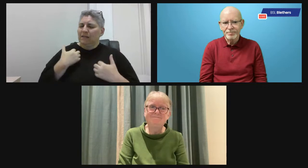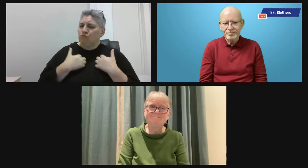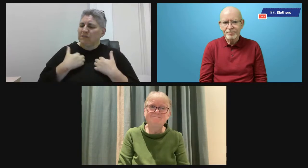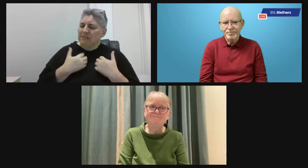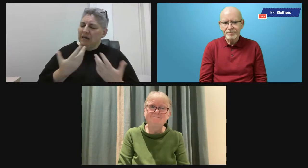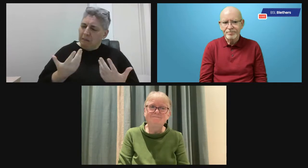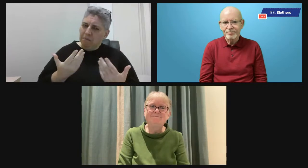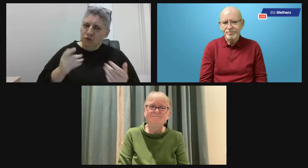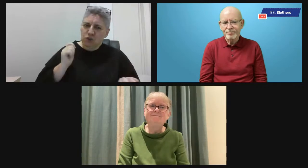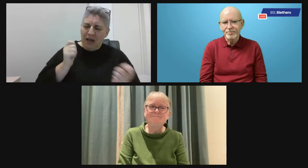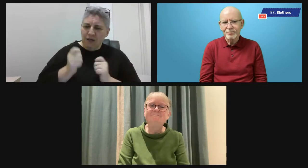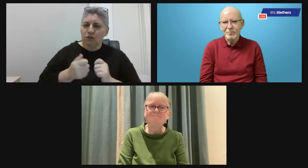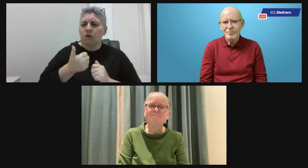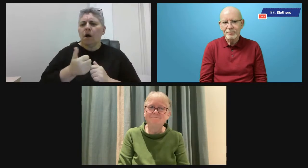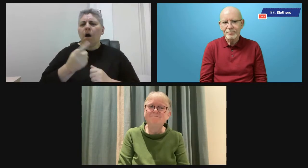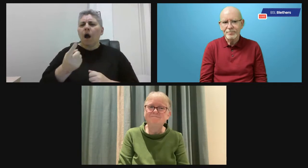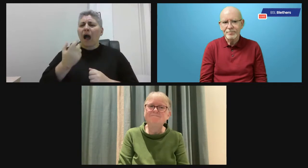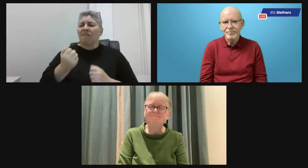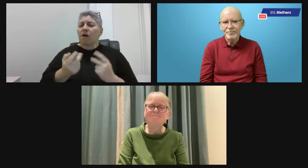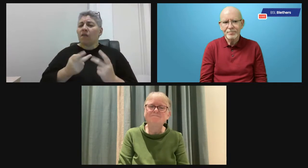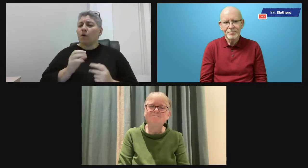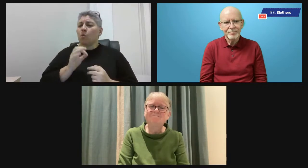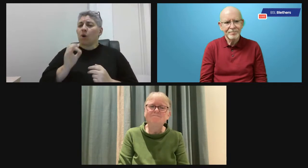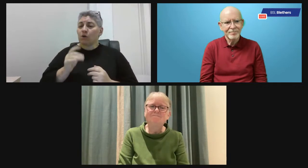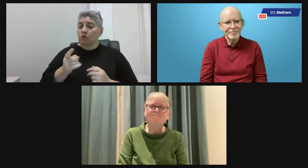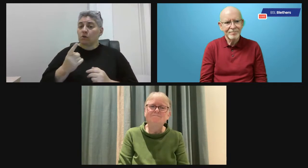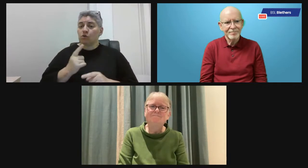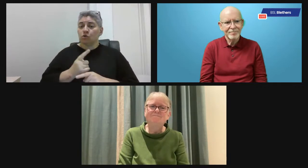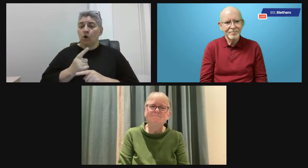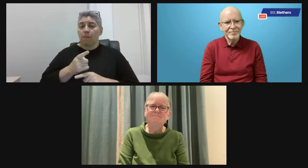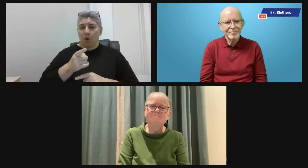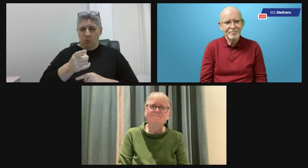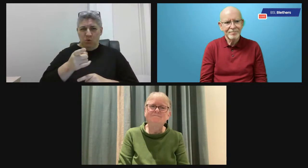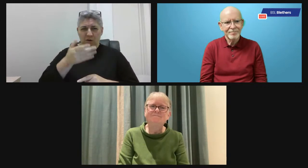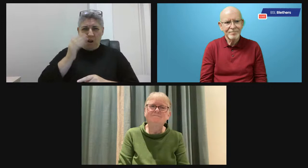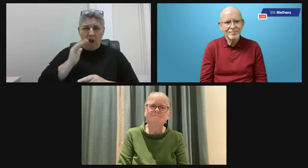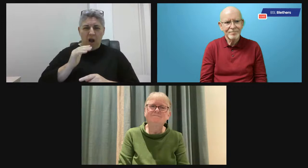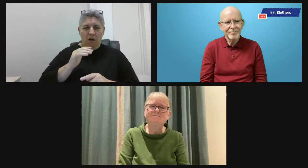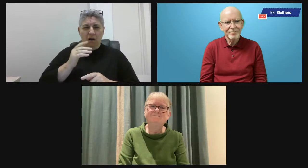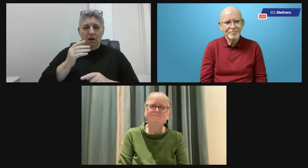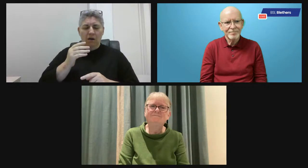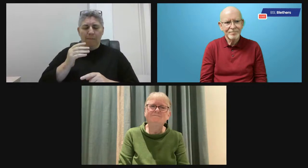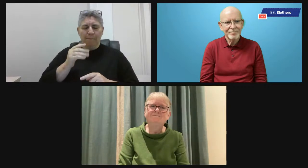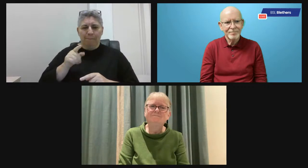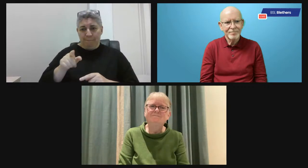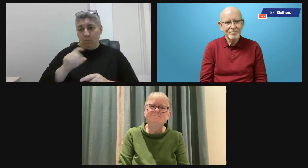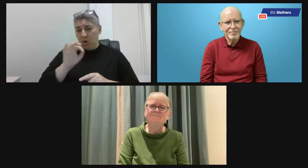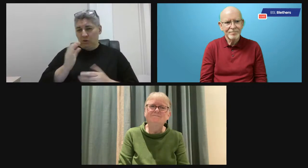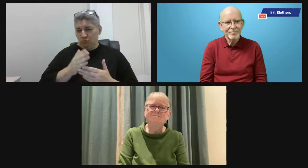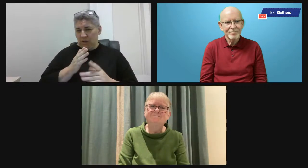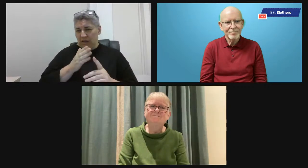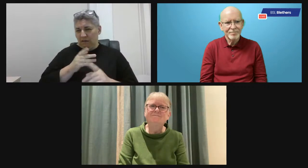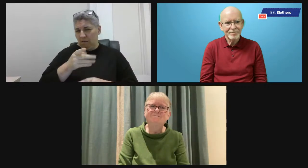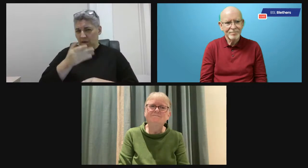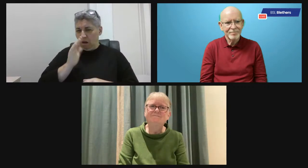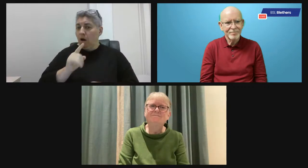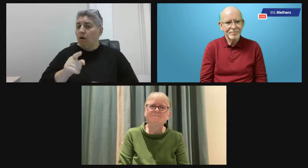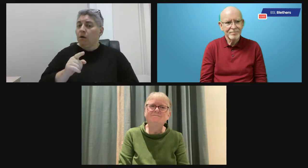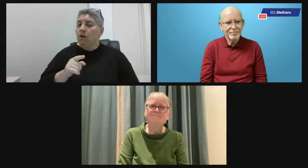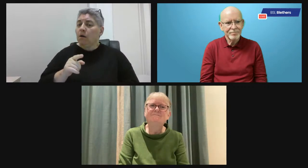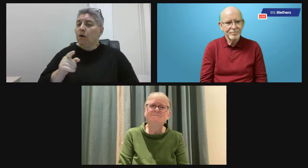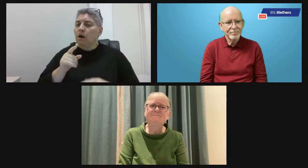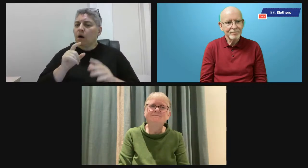bringing them together, it may be a cost benefit, but we'll leave that part just now.